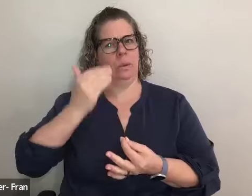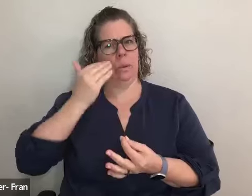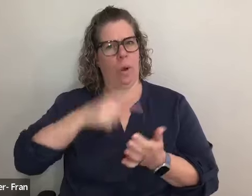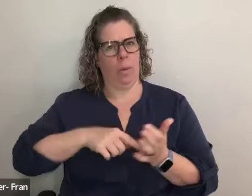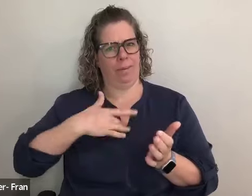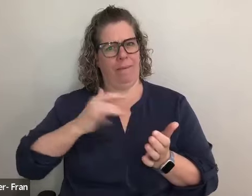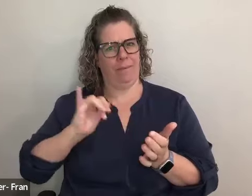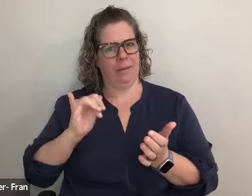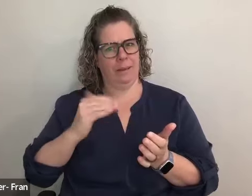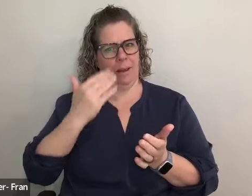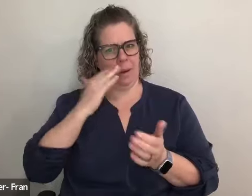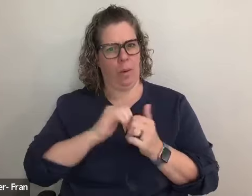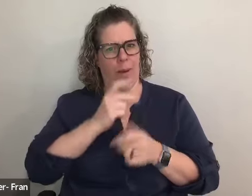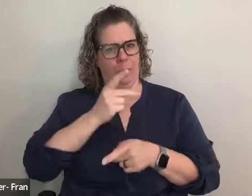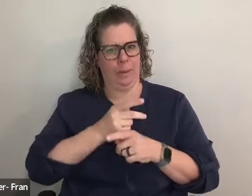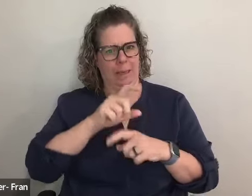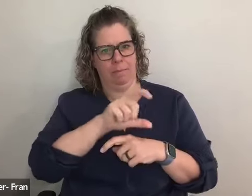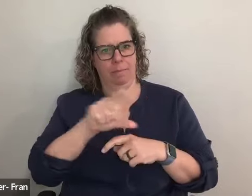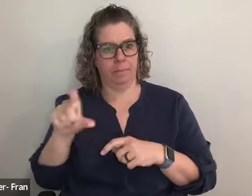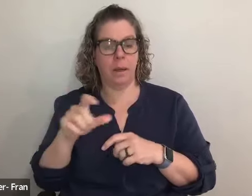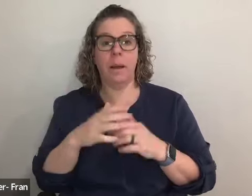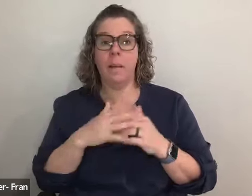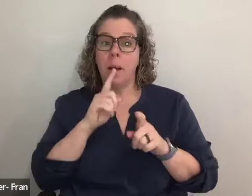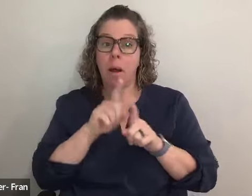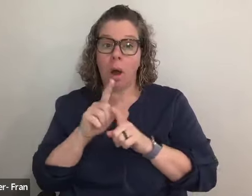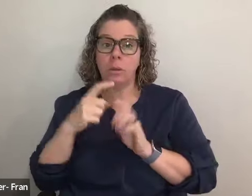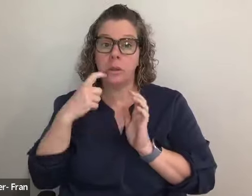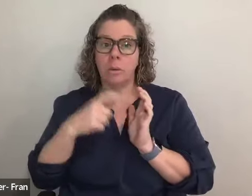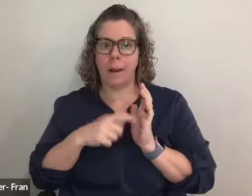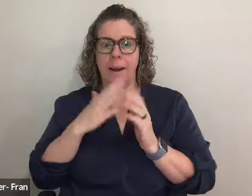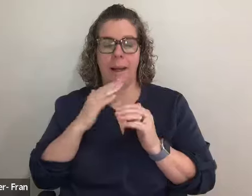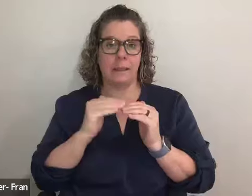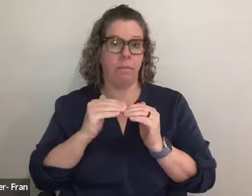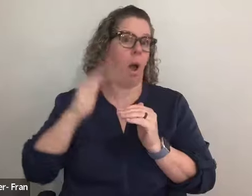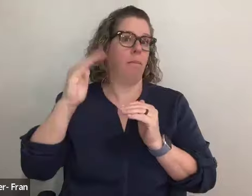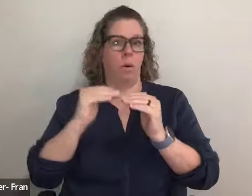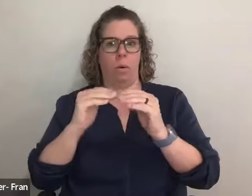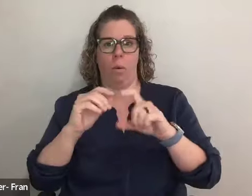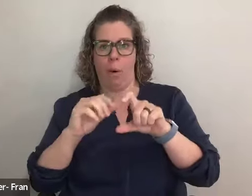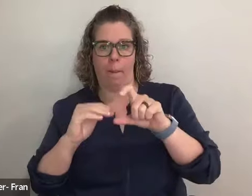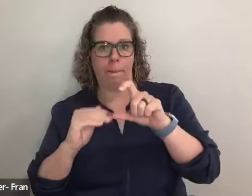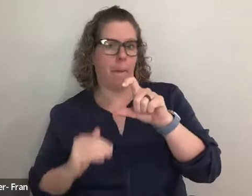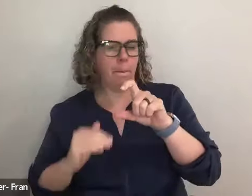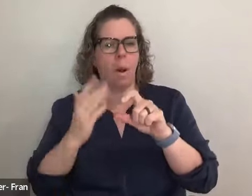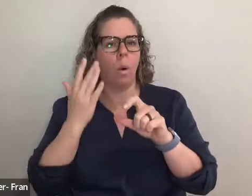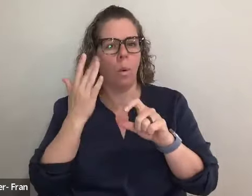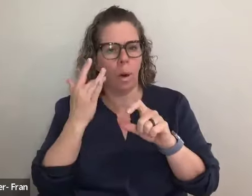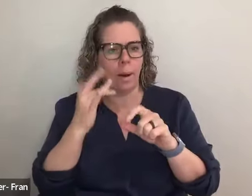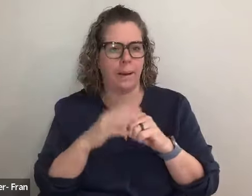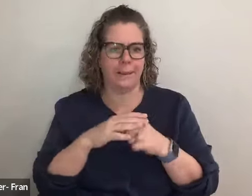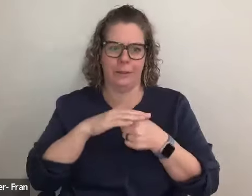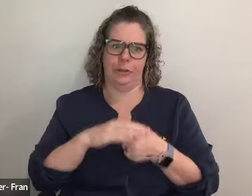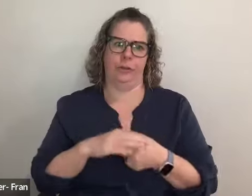And then highlighting the things that throw us out. And so stress, spiral. I love that. I'm gonna use it all the